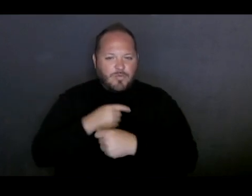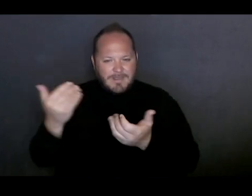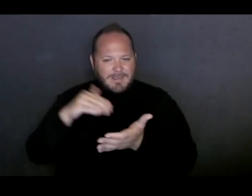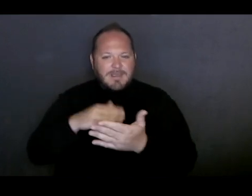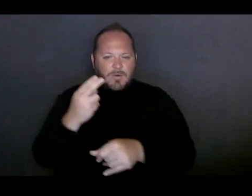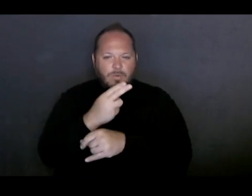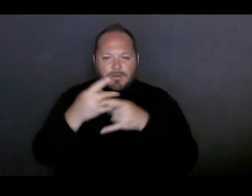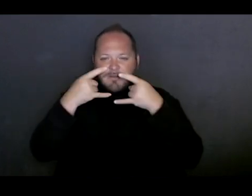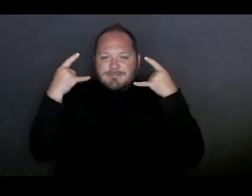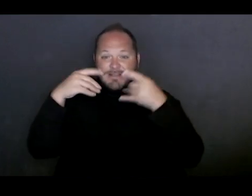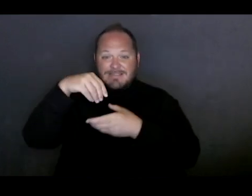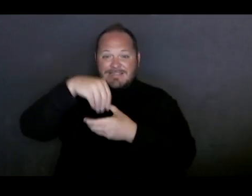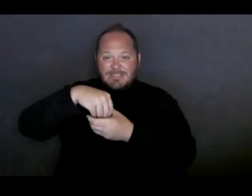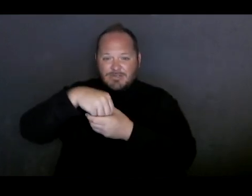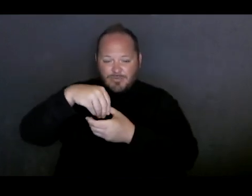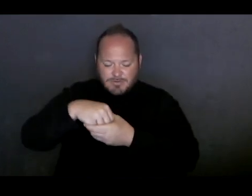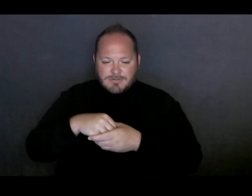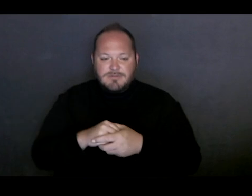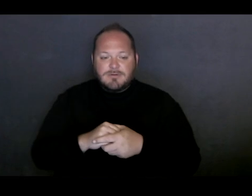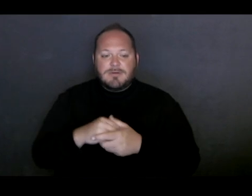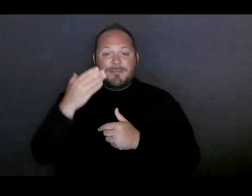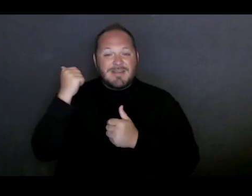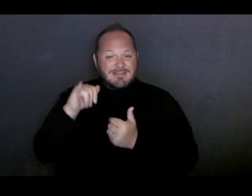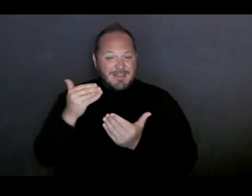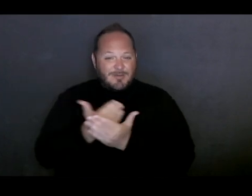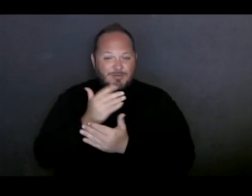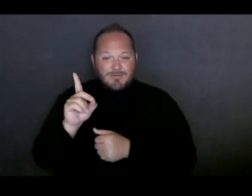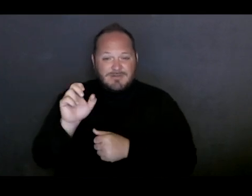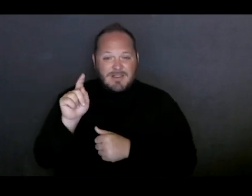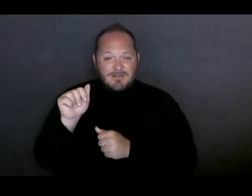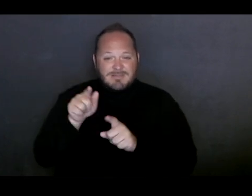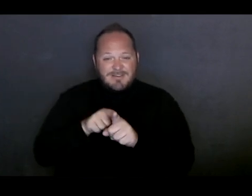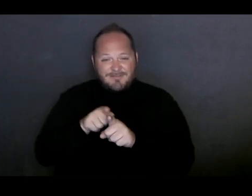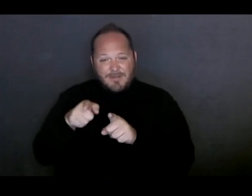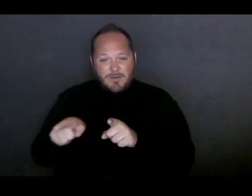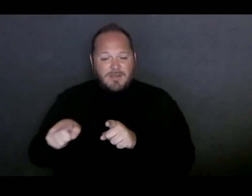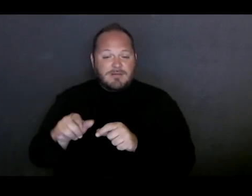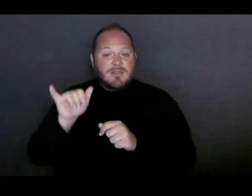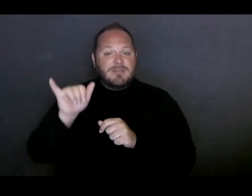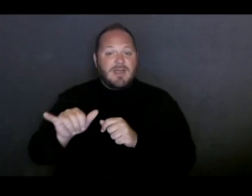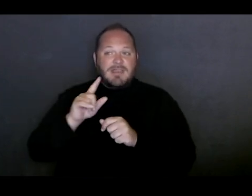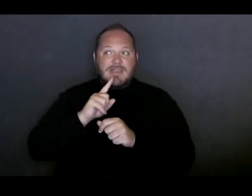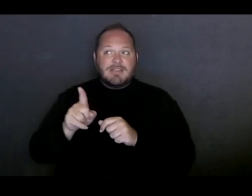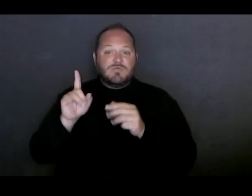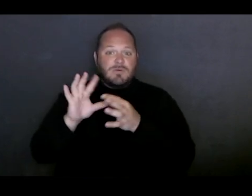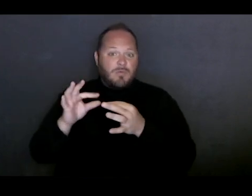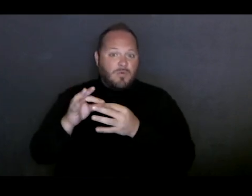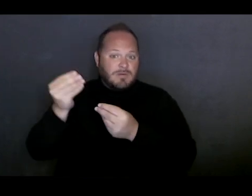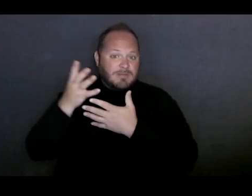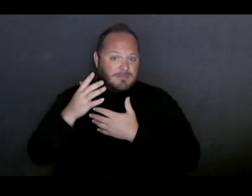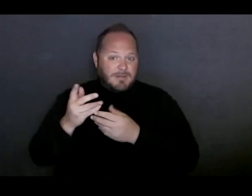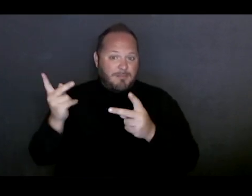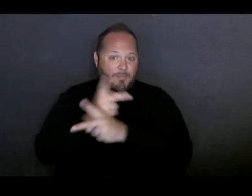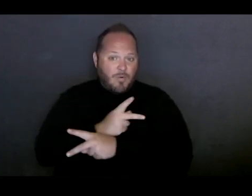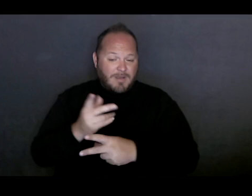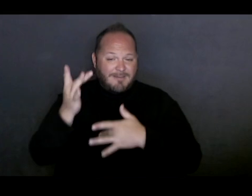of the Delta variant, which is reported to be more infectious. If there